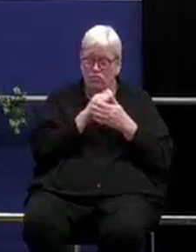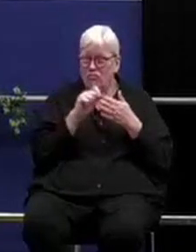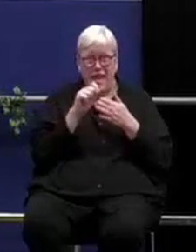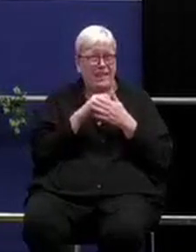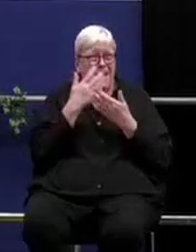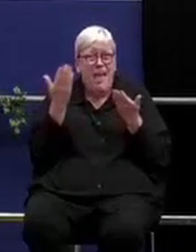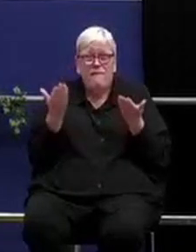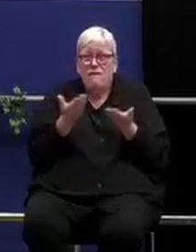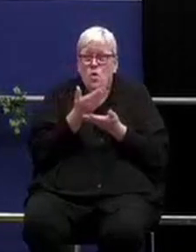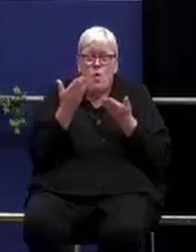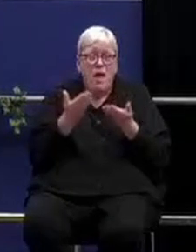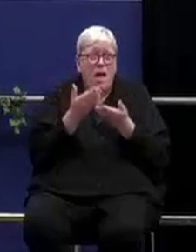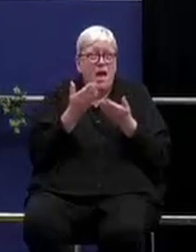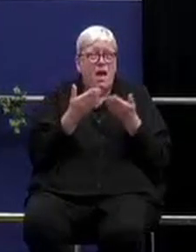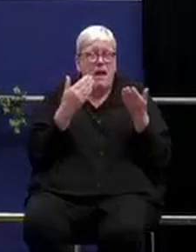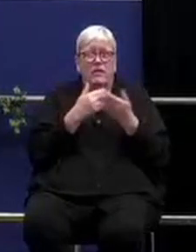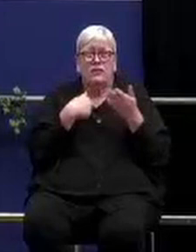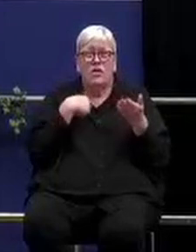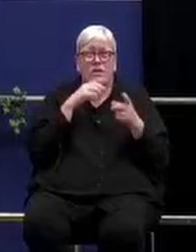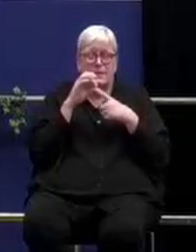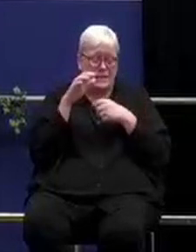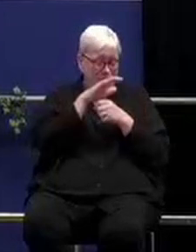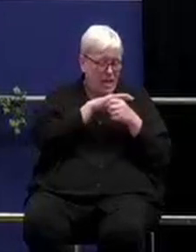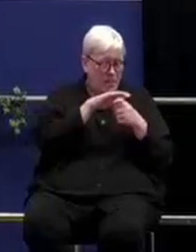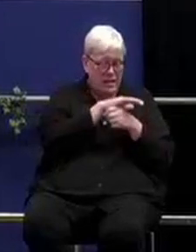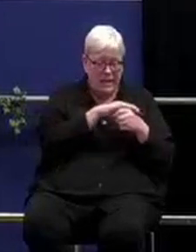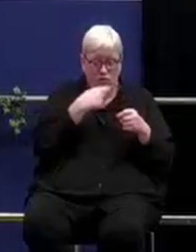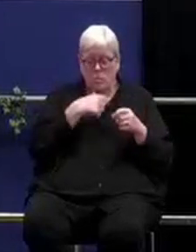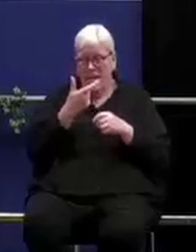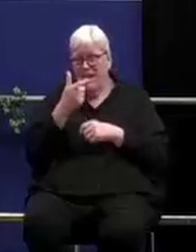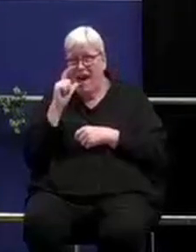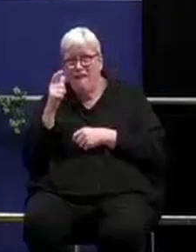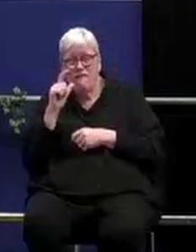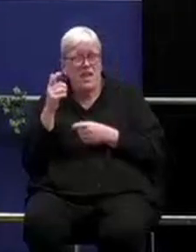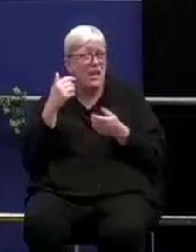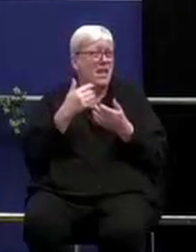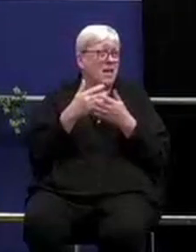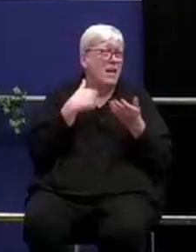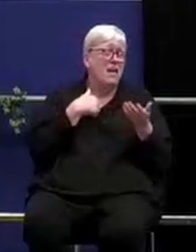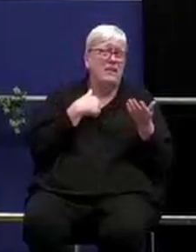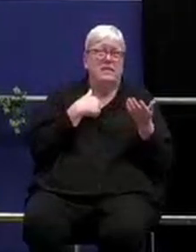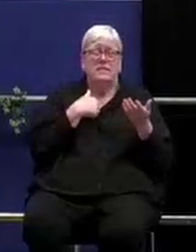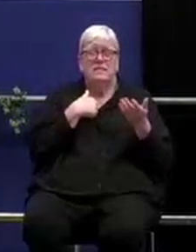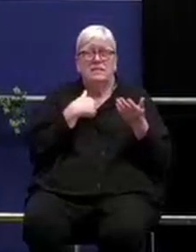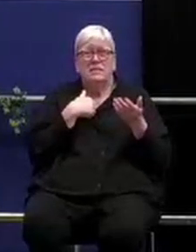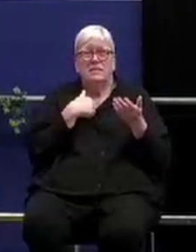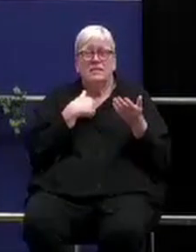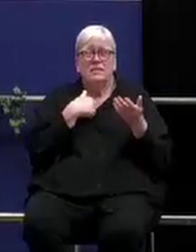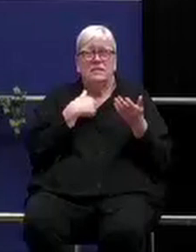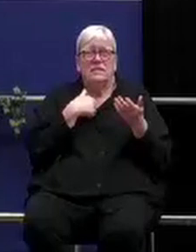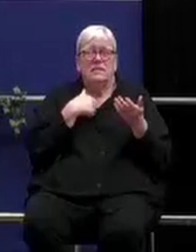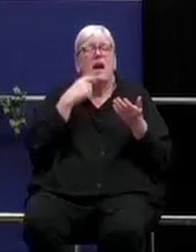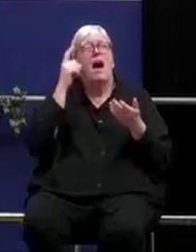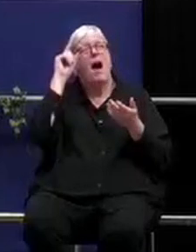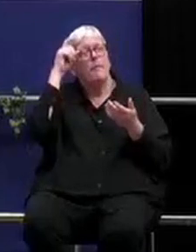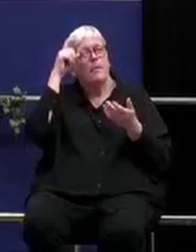think before I was really precious. I was like, it needs to be in a cafe with just a little bit of back noise. And then I had kids and I was like, actually,